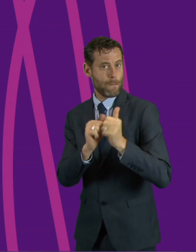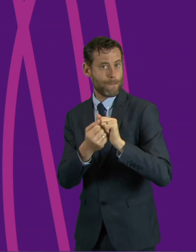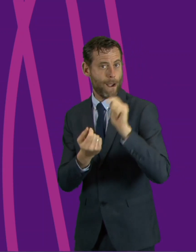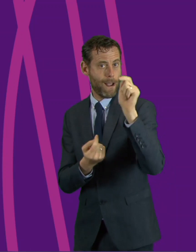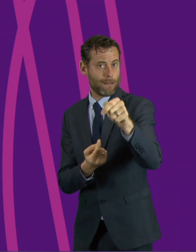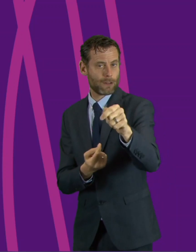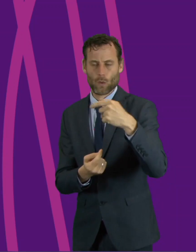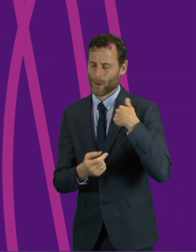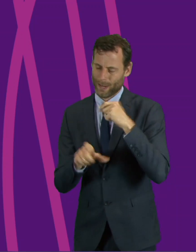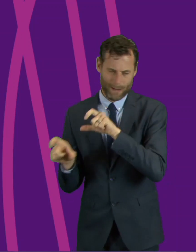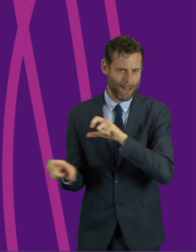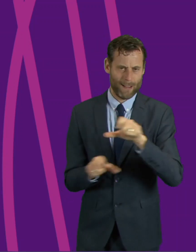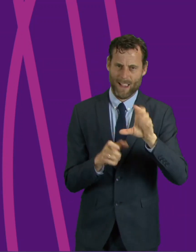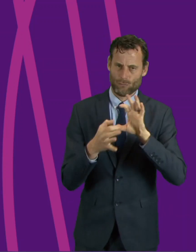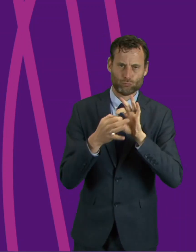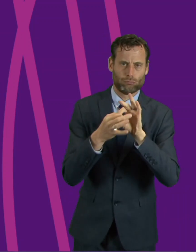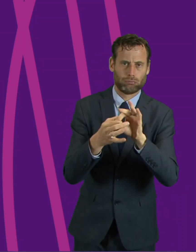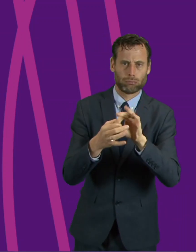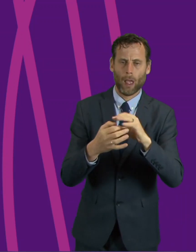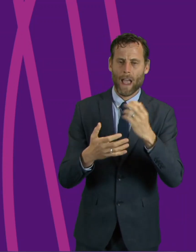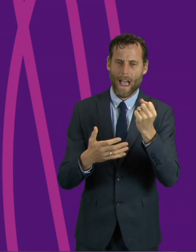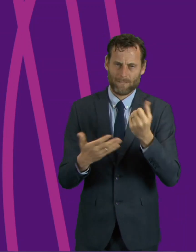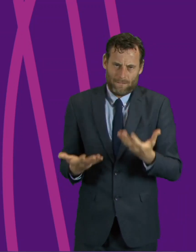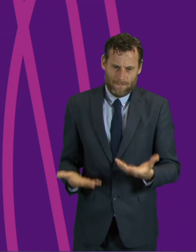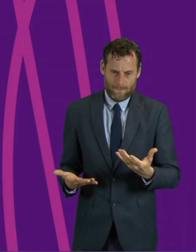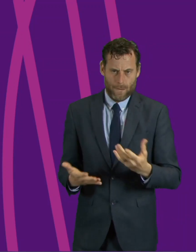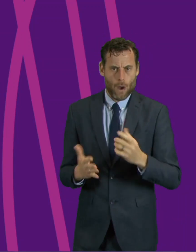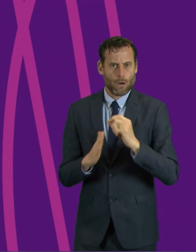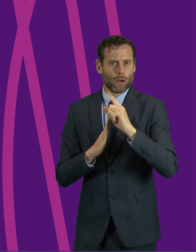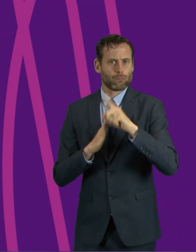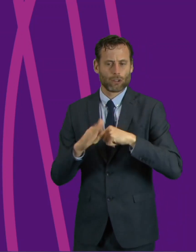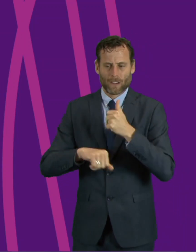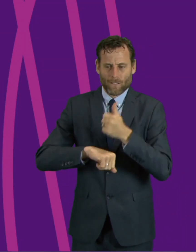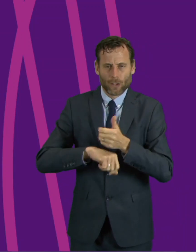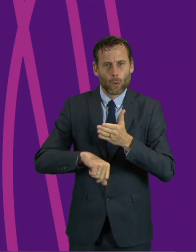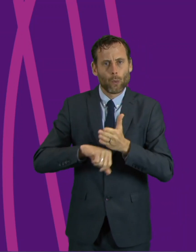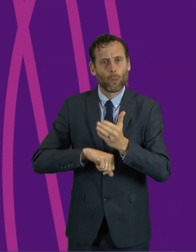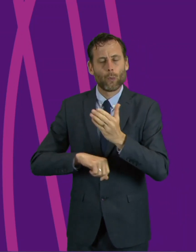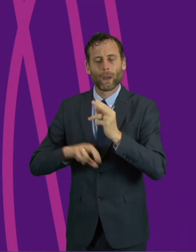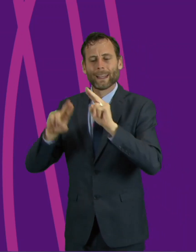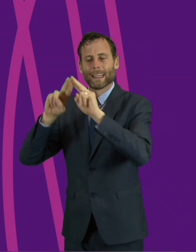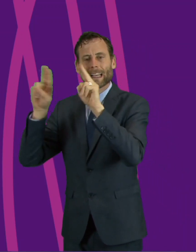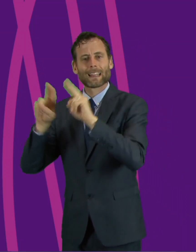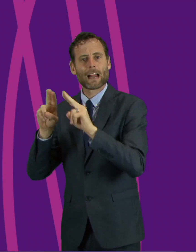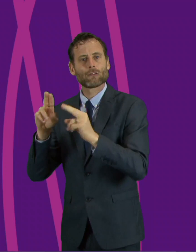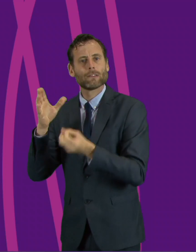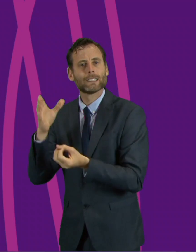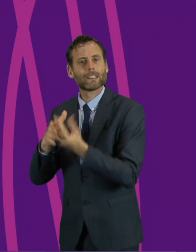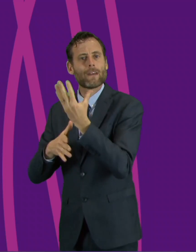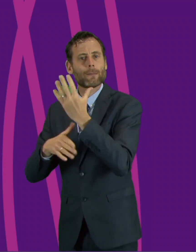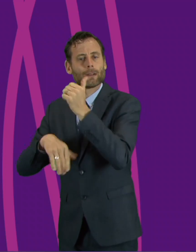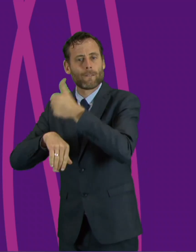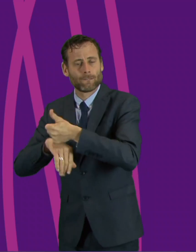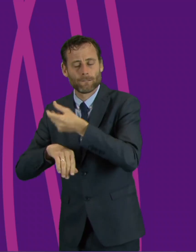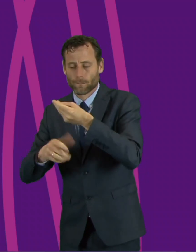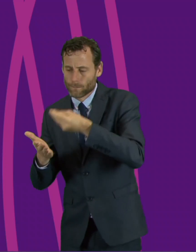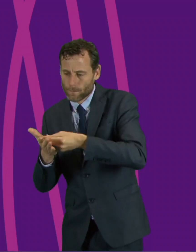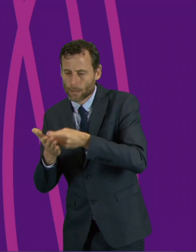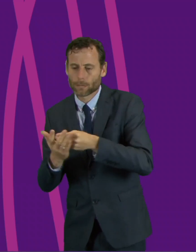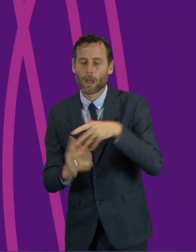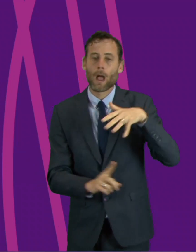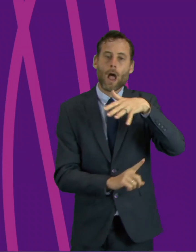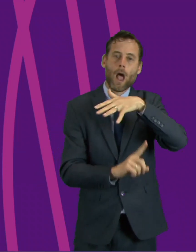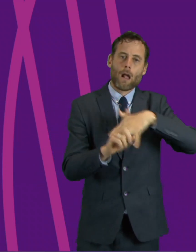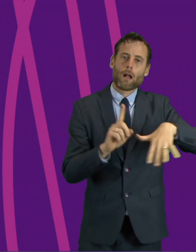support our African partner countries through projects that are funded both under the International Development Fund and the Climate Justice Fund. At present,